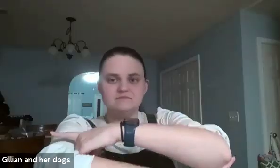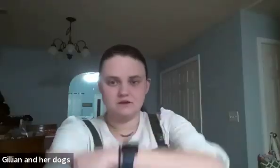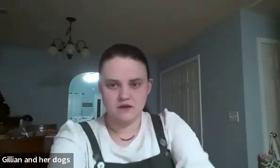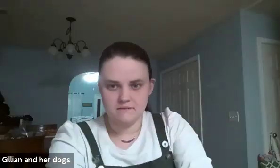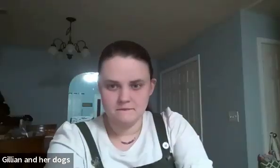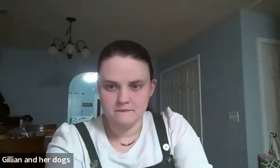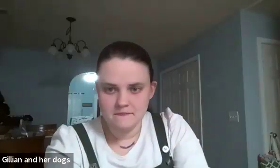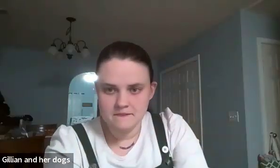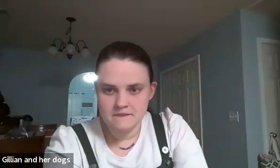Okay.